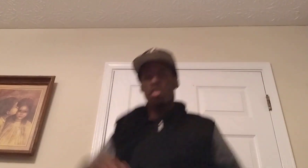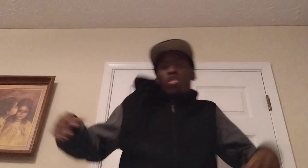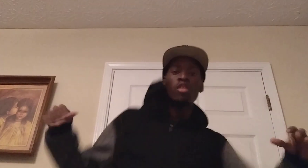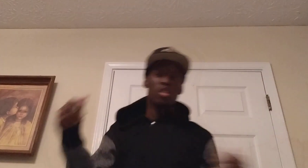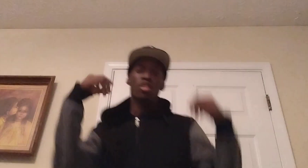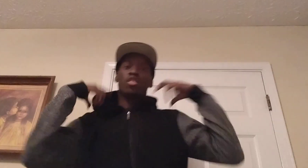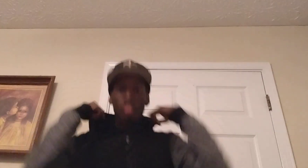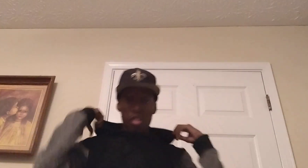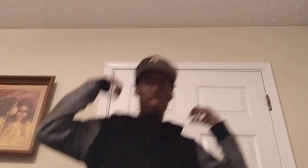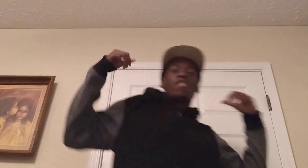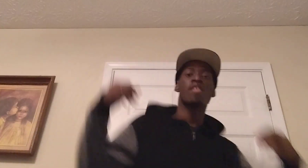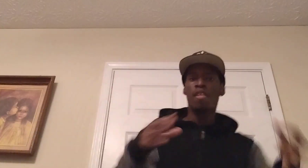care.